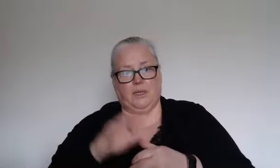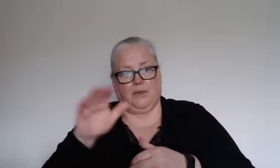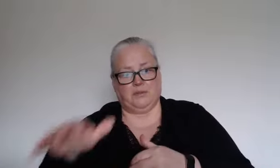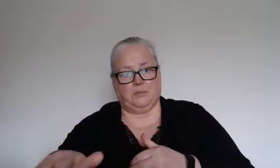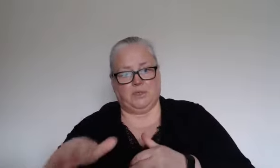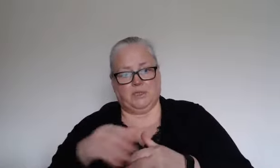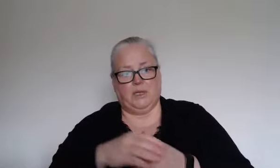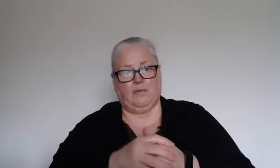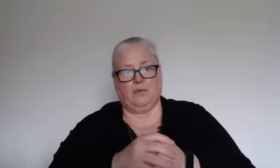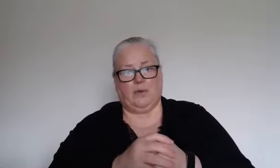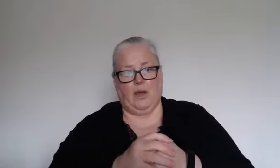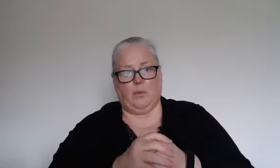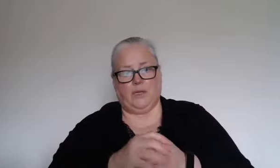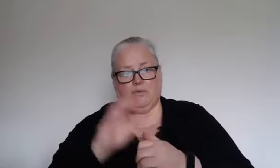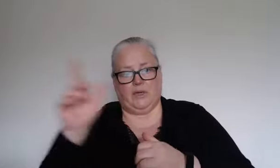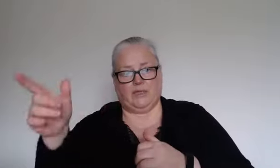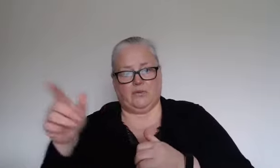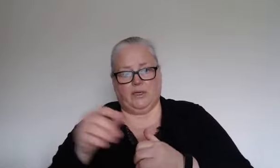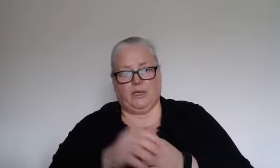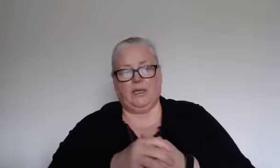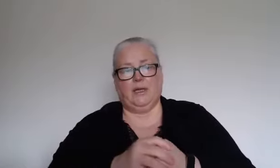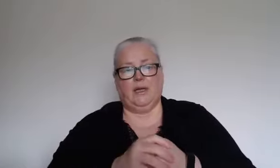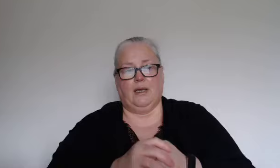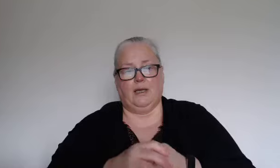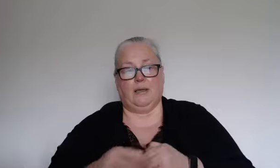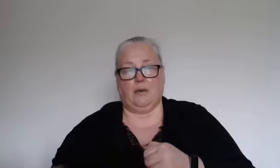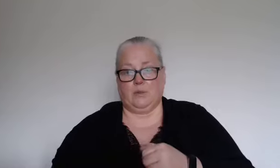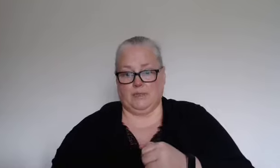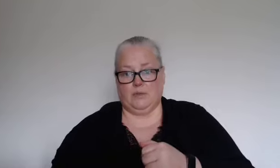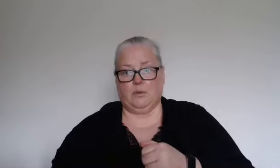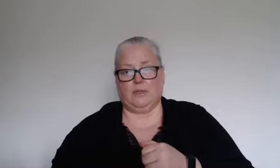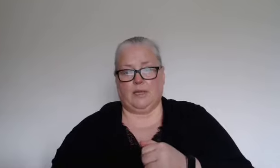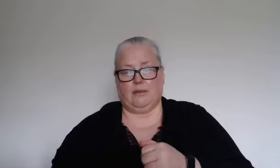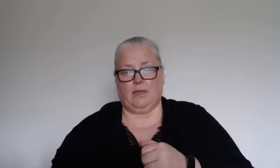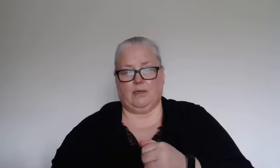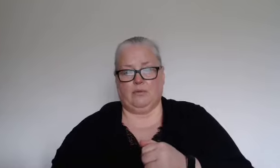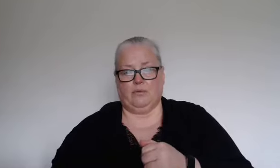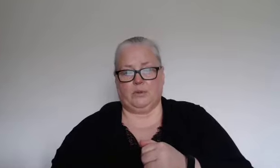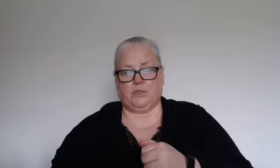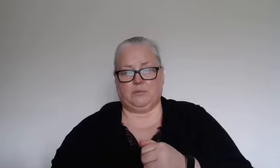out on Monday if you can't wait for next Friday. And I will see you all then. Thank you for watching.